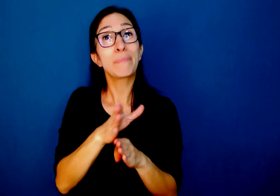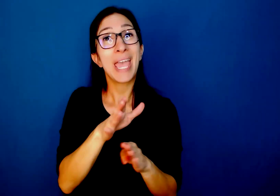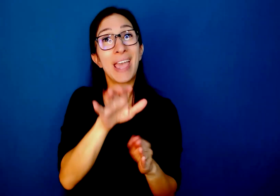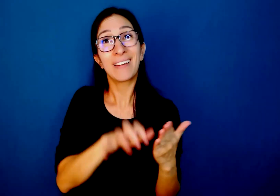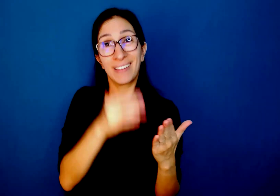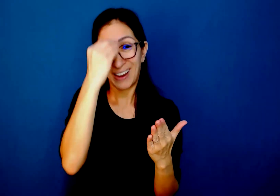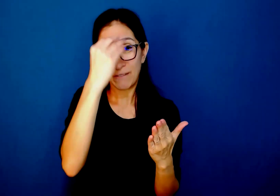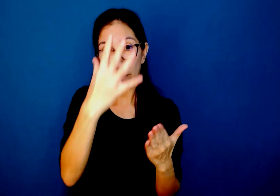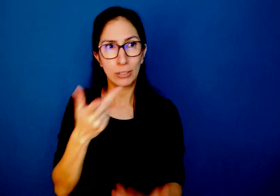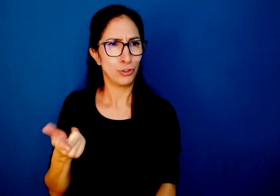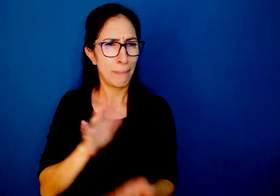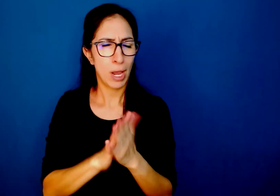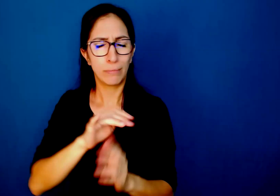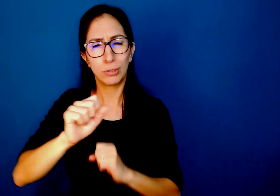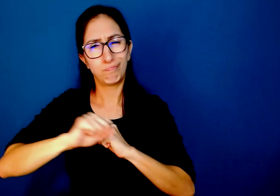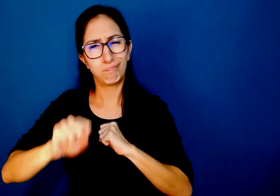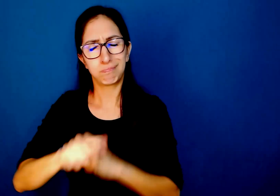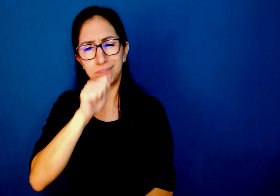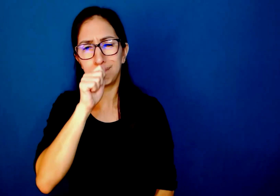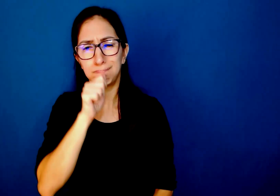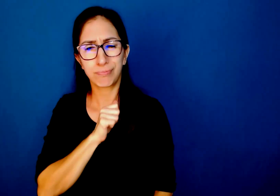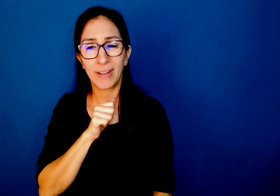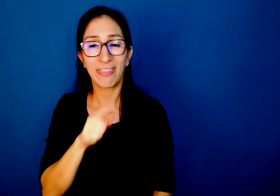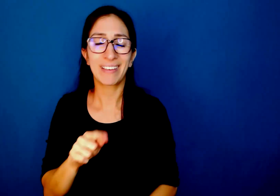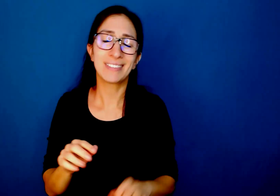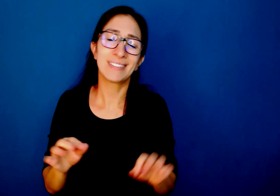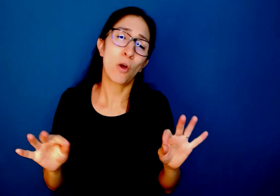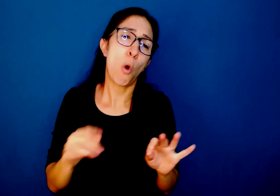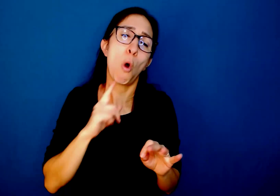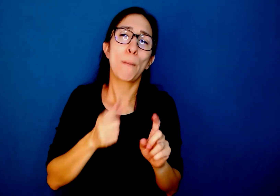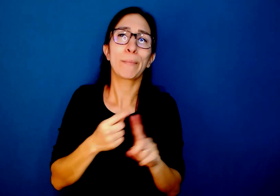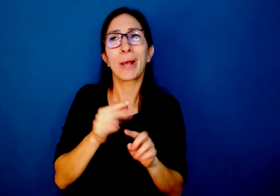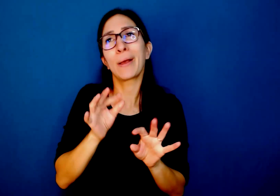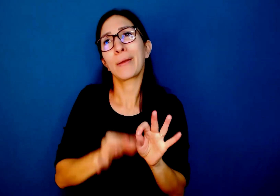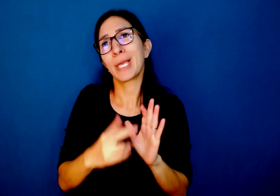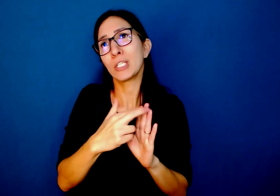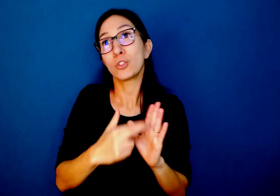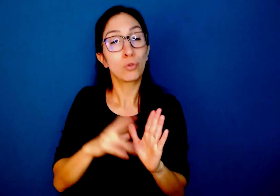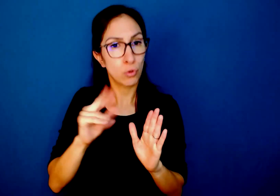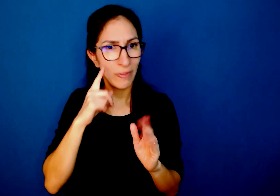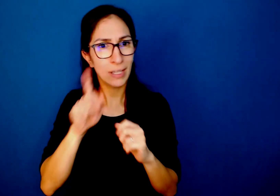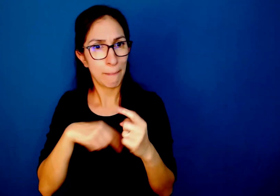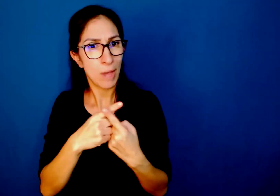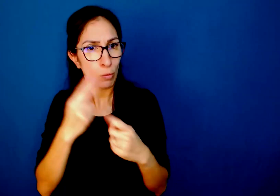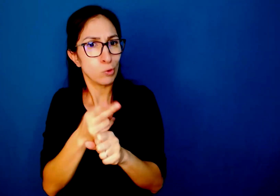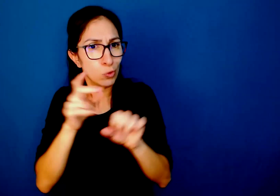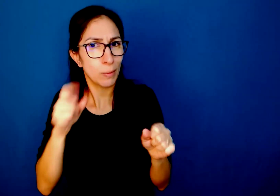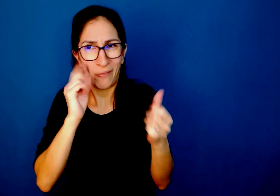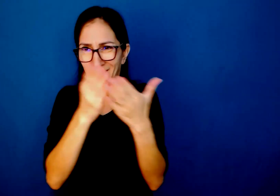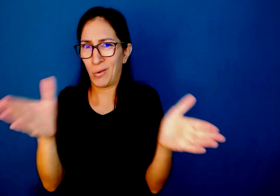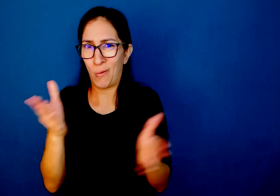why accessibility, it's not these arbitrary rules, it's real world usability. So landmarks should guide, they should not